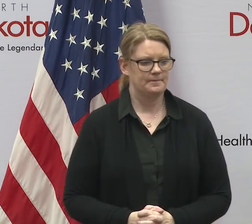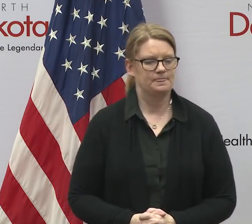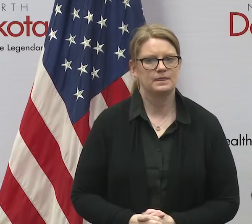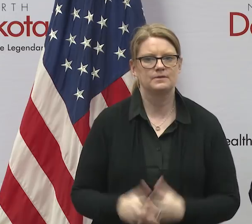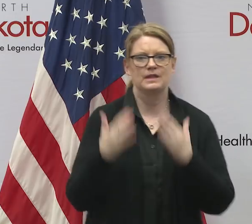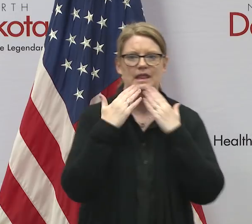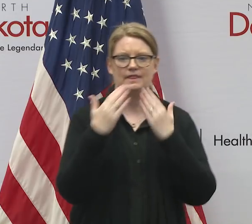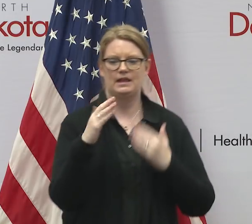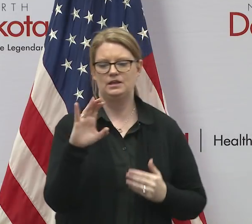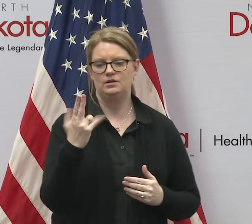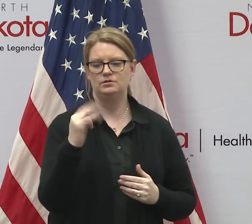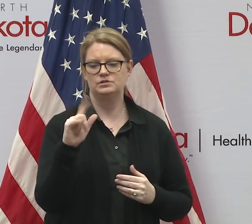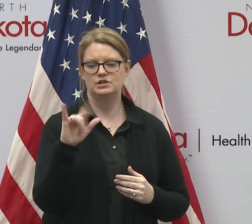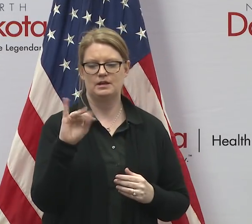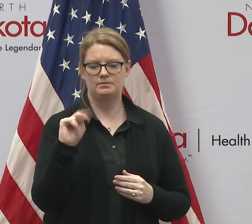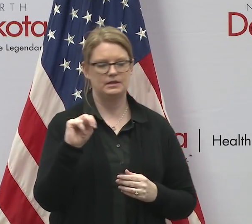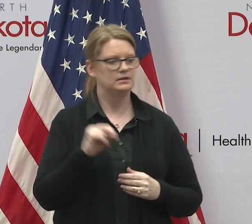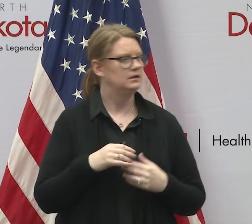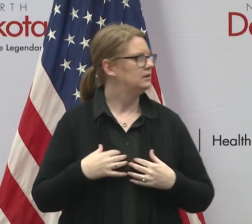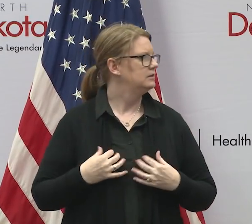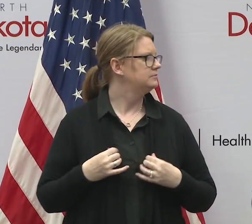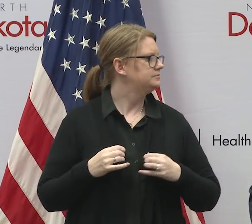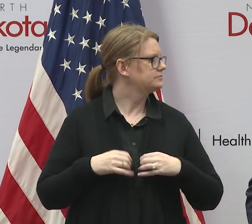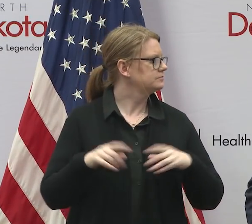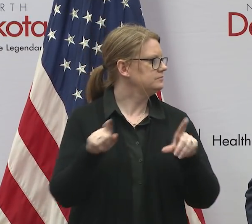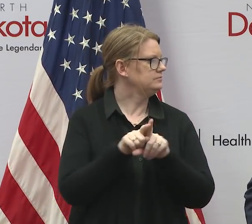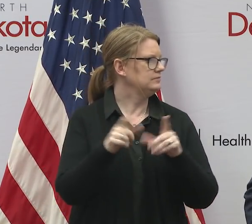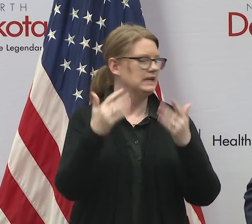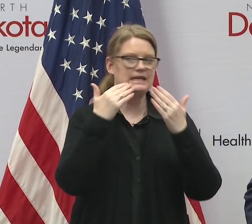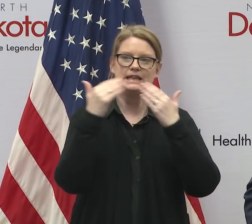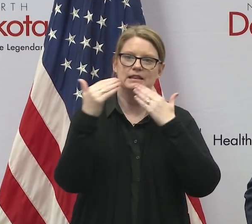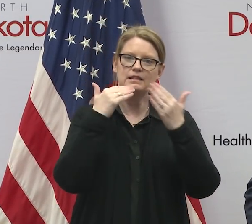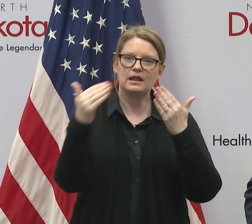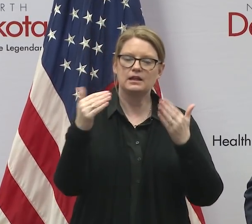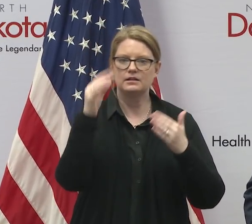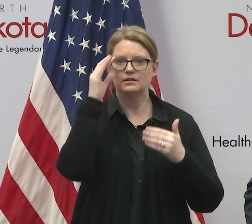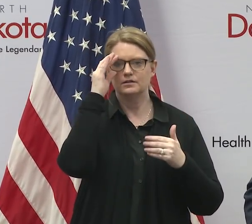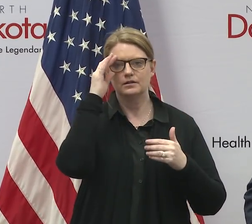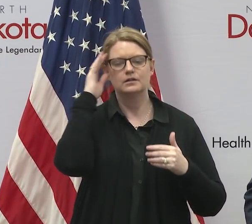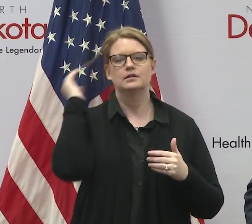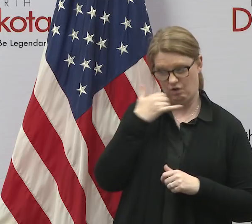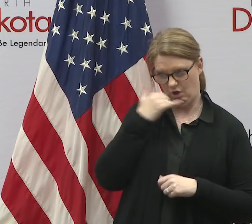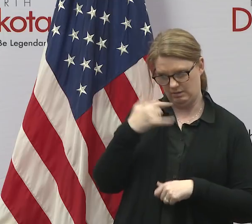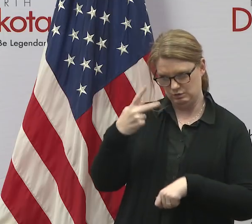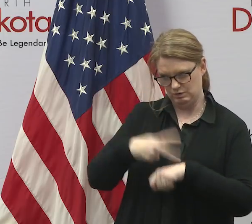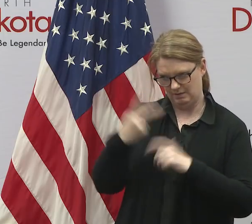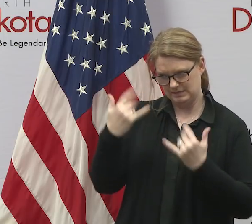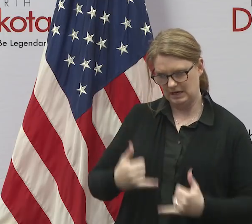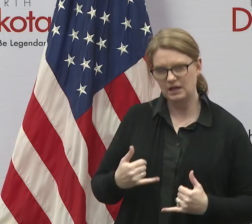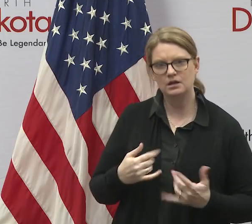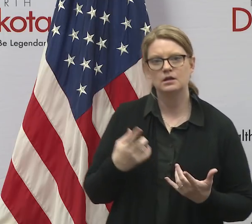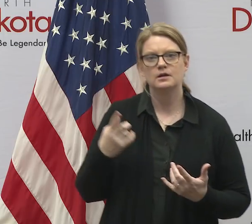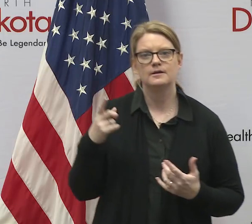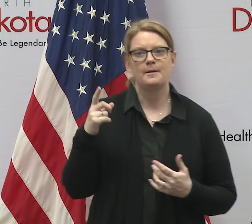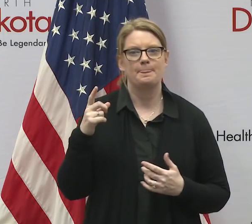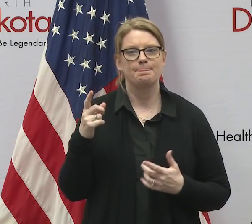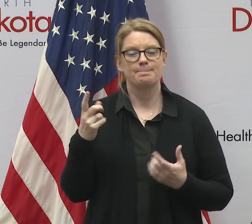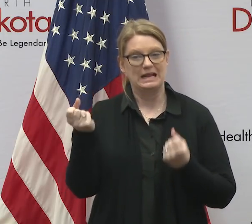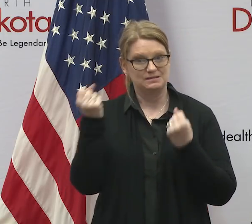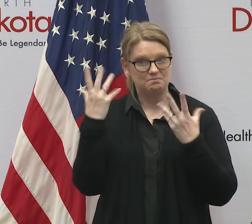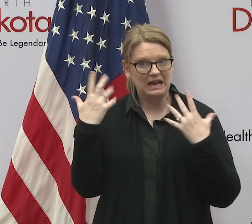Thank you, Chaplain. And again, want to thank the thousands of North Dakotans who serve in